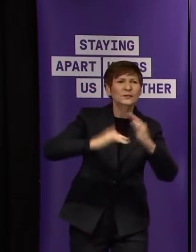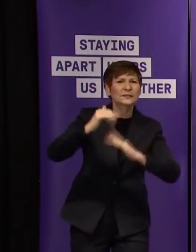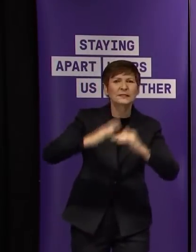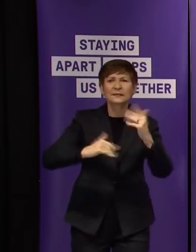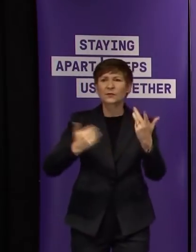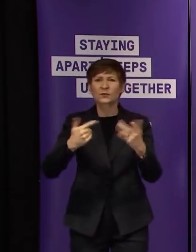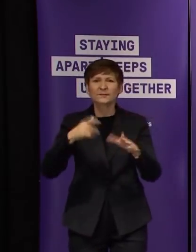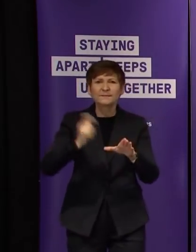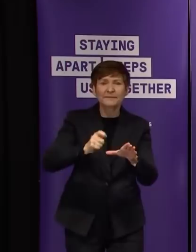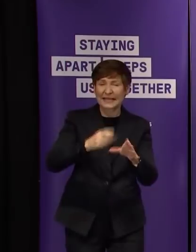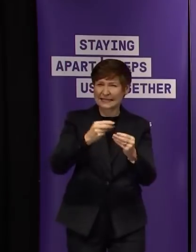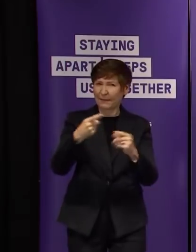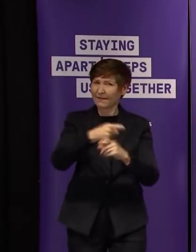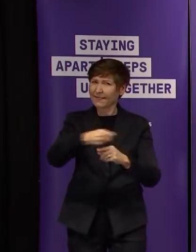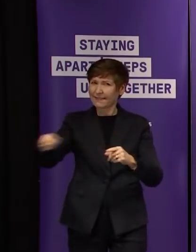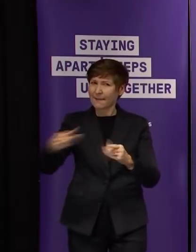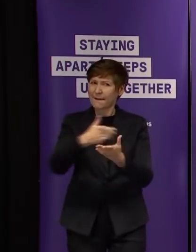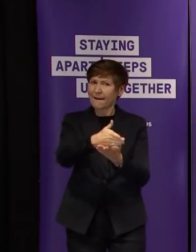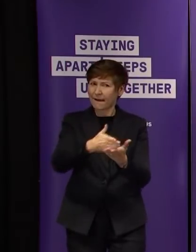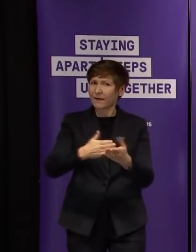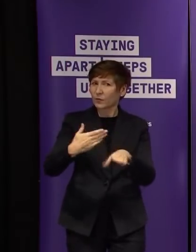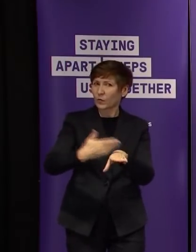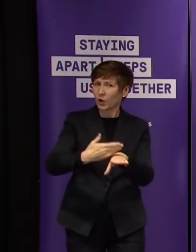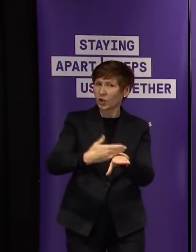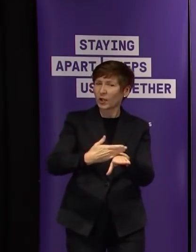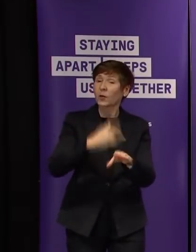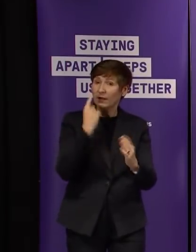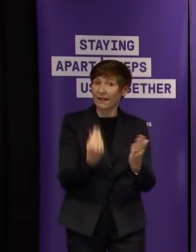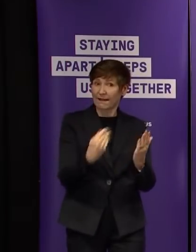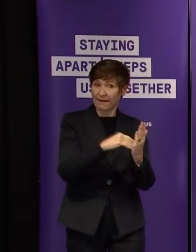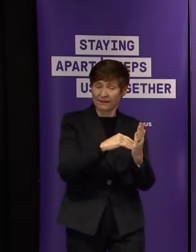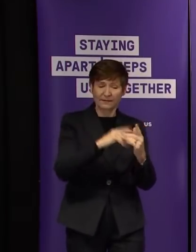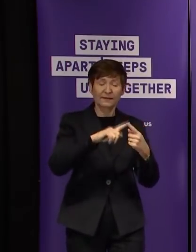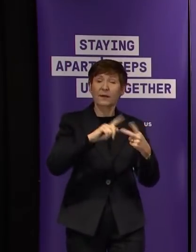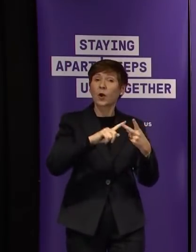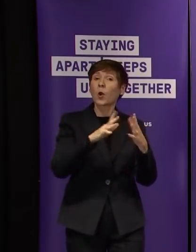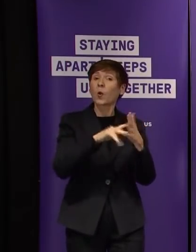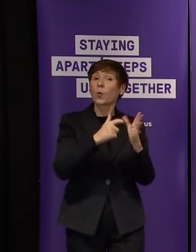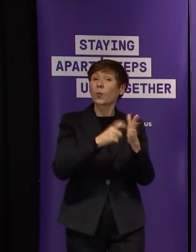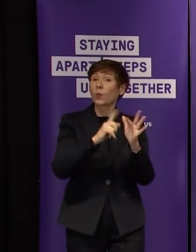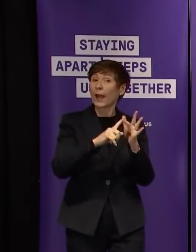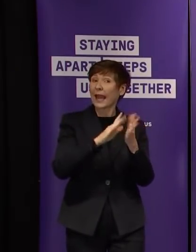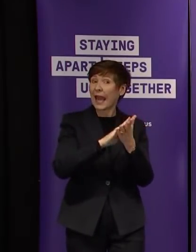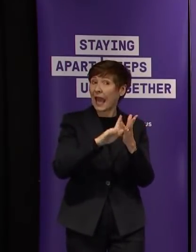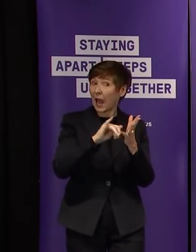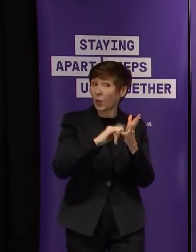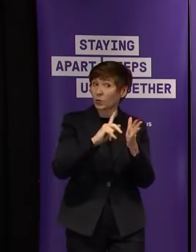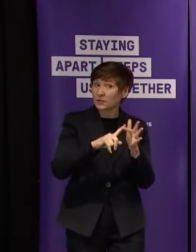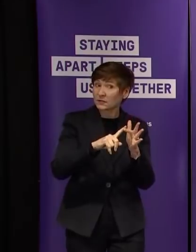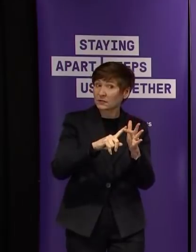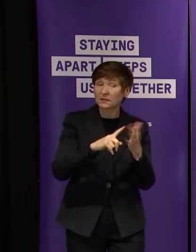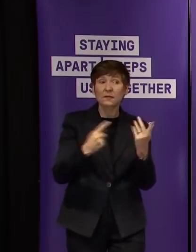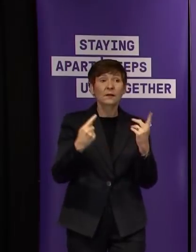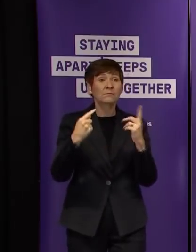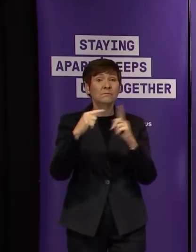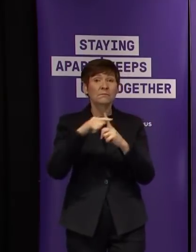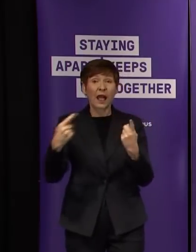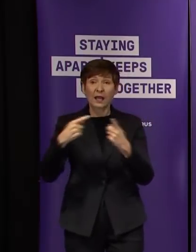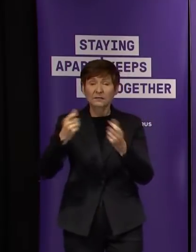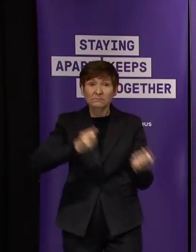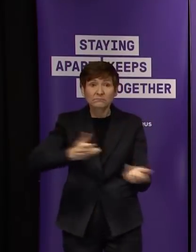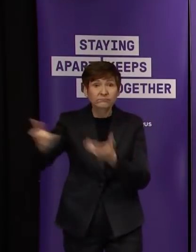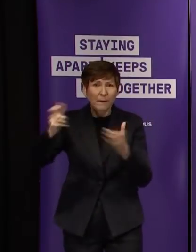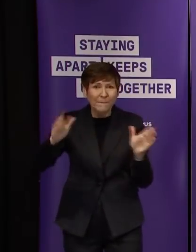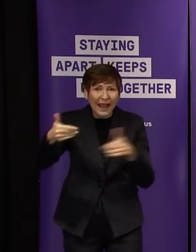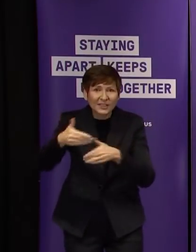all operating at full tilt. There are some limits still. Warehousing, postal services, those sort of distribution services.